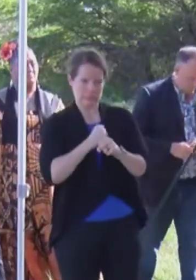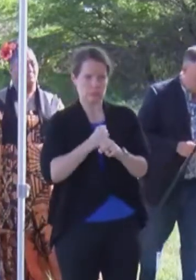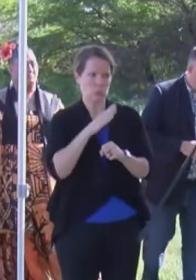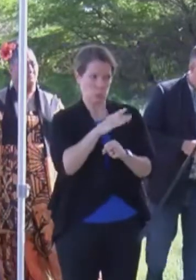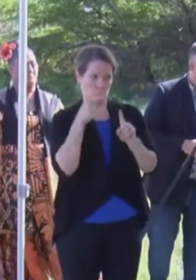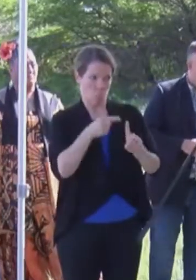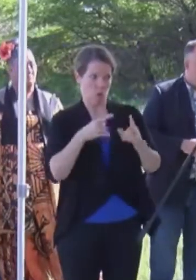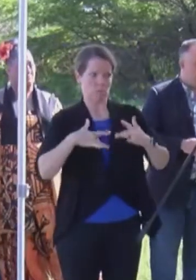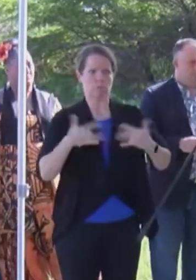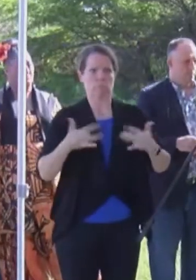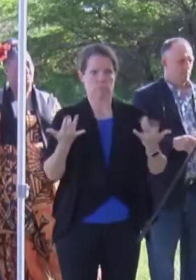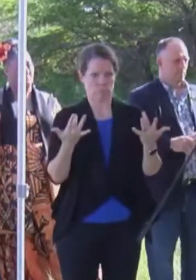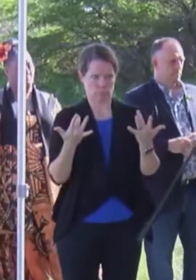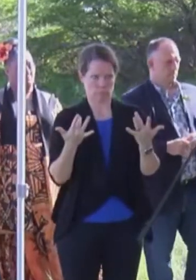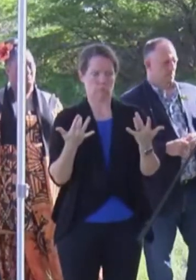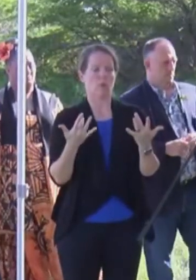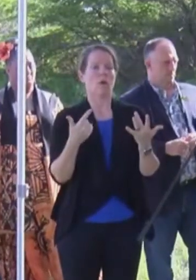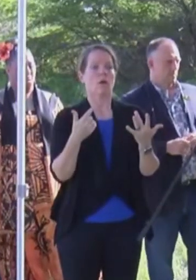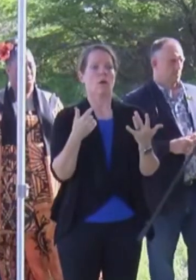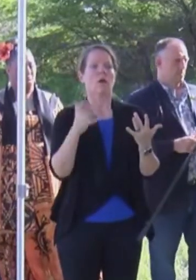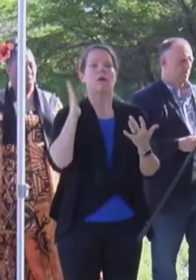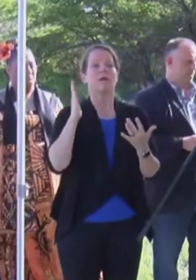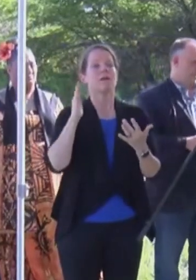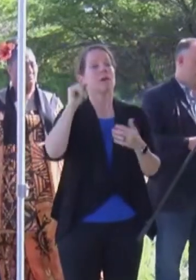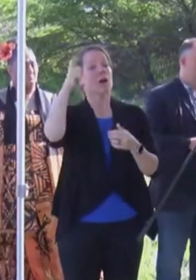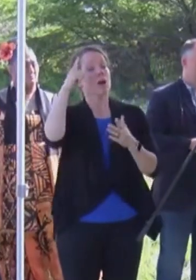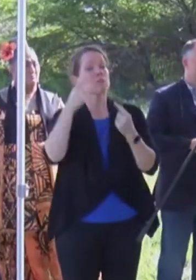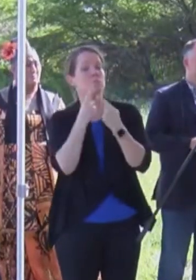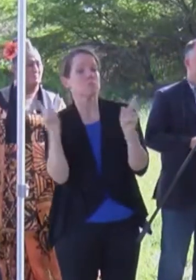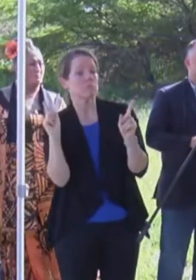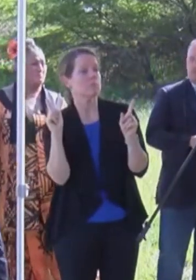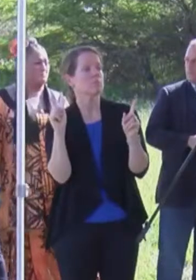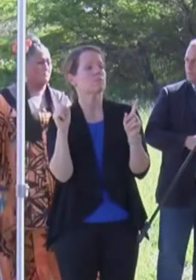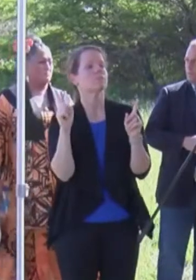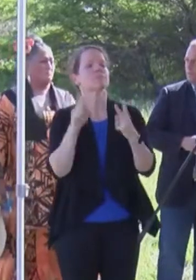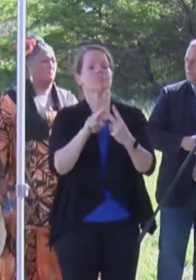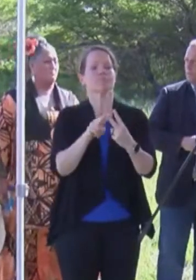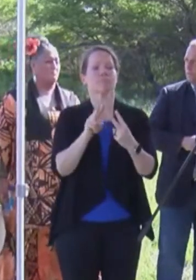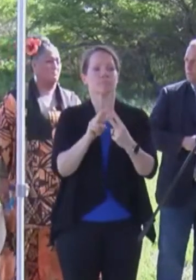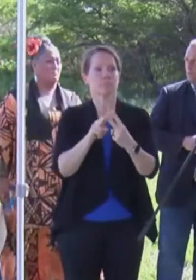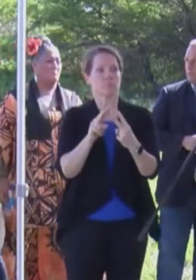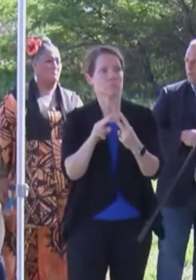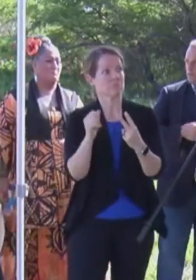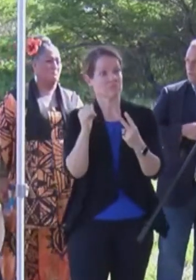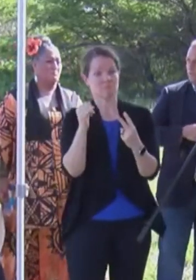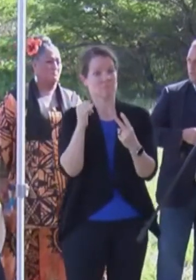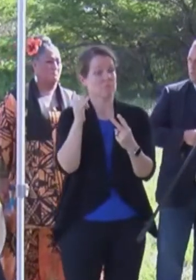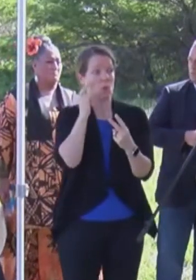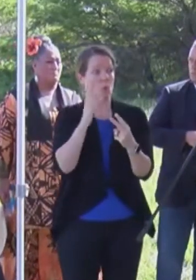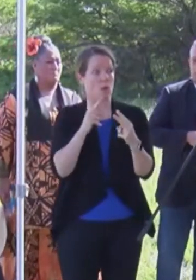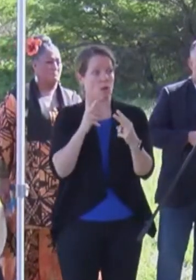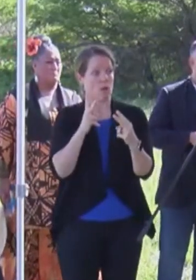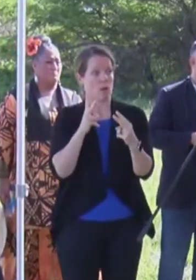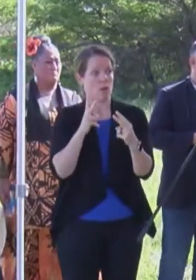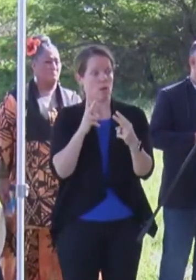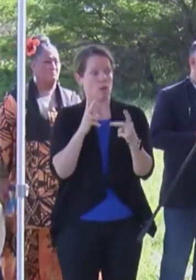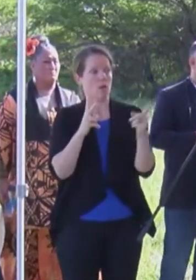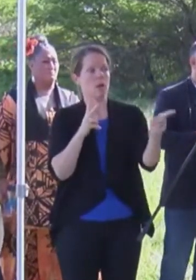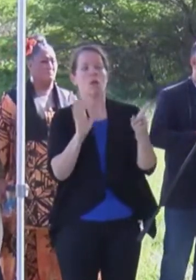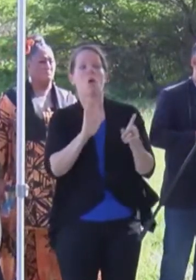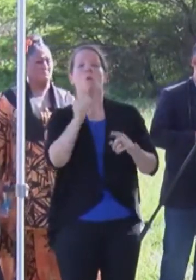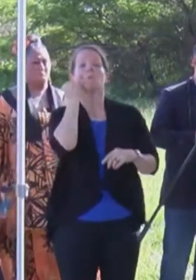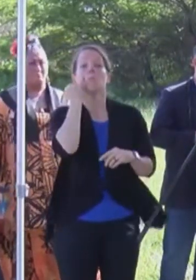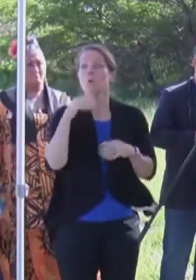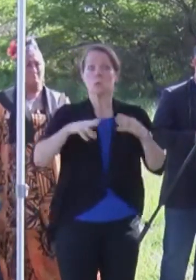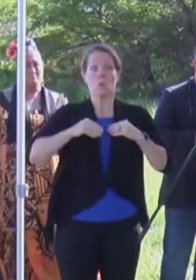status update, if you will, on that moratorium and the tax incentive from the county. Well, the tax increases if you